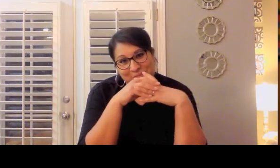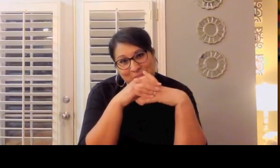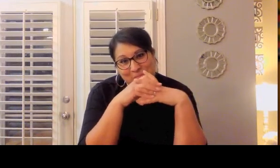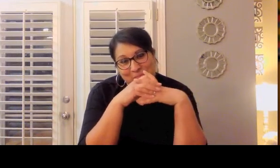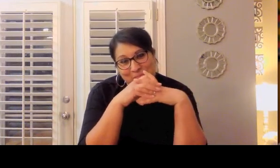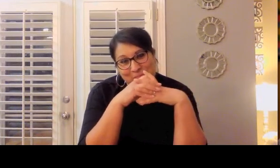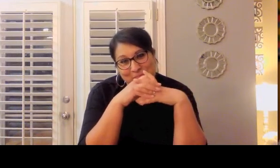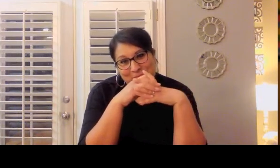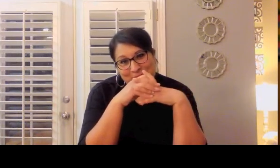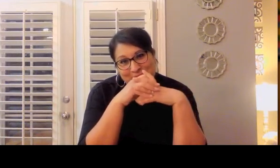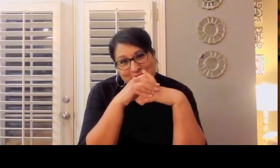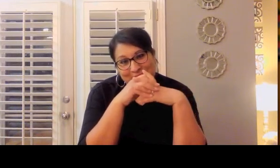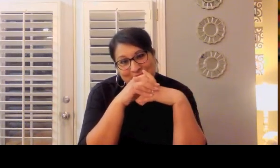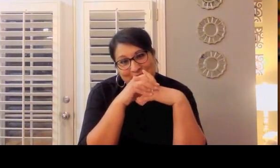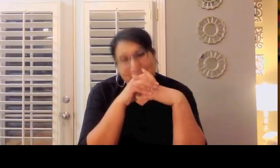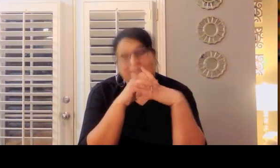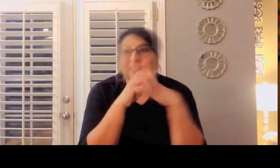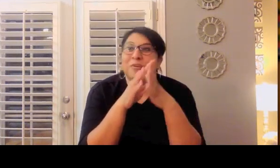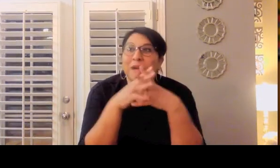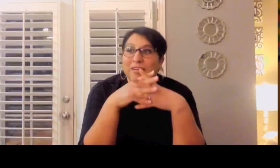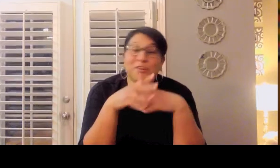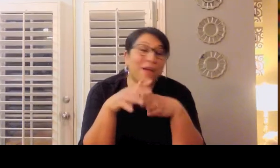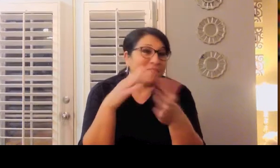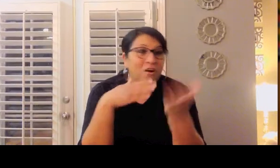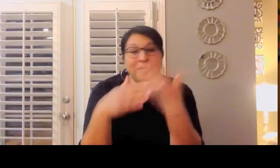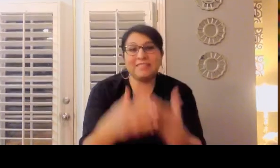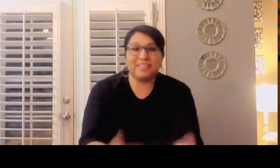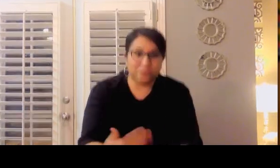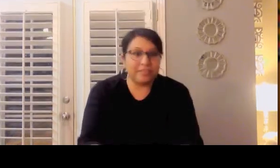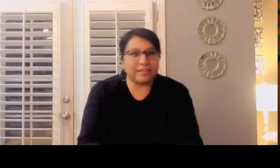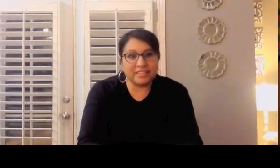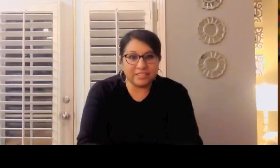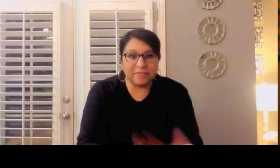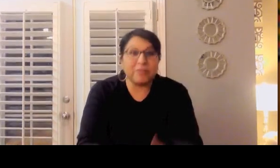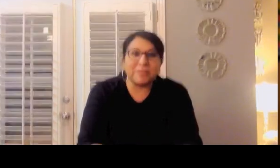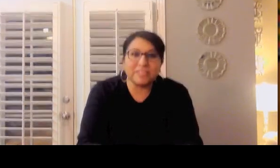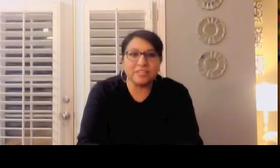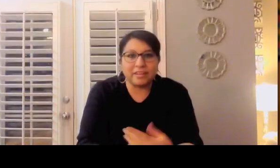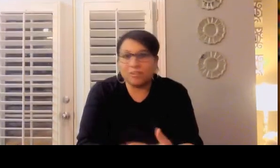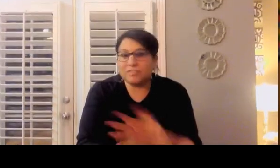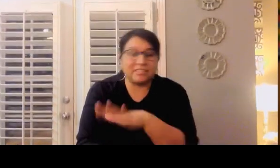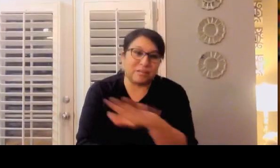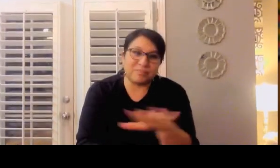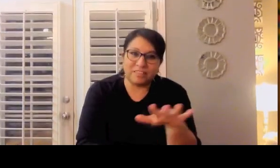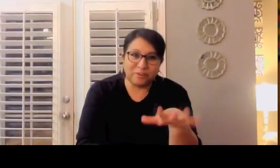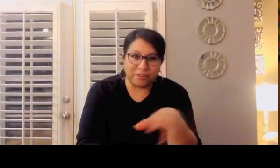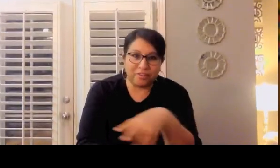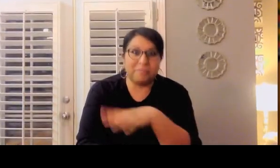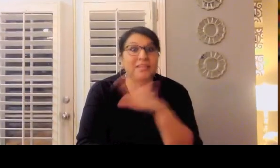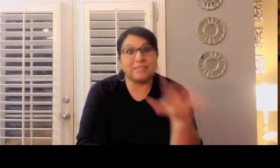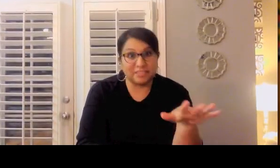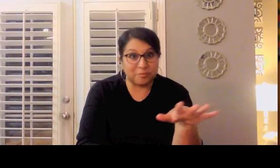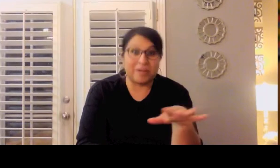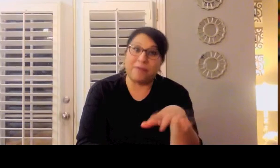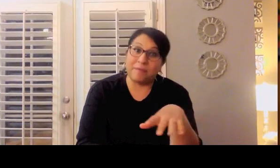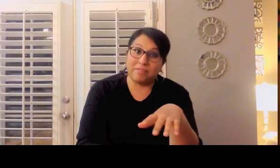in your business or where'd you get the idea from? Well, you know, I've always enjoyed the kitchen very much. And, you know, since I was a little girl, being